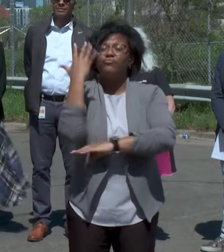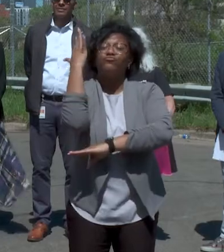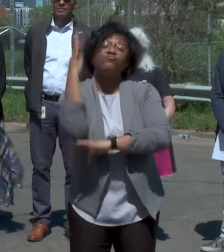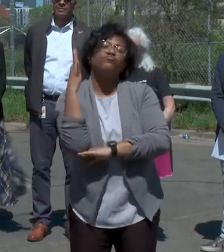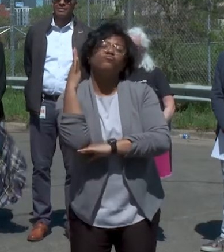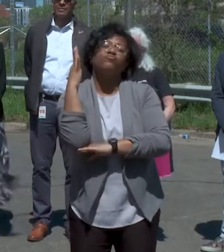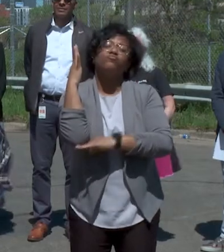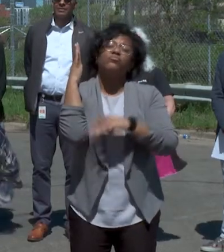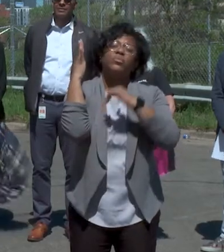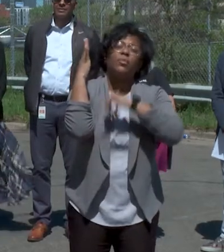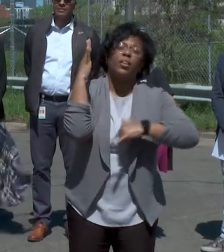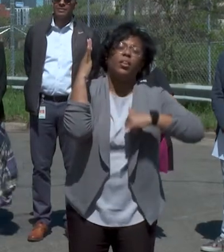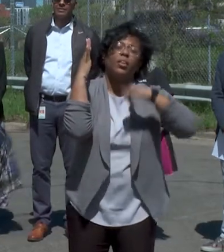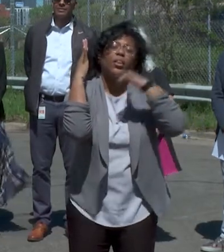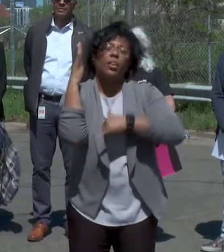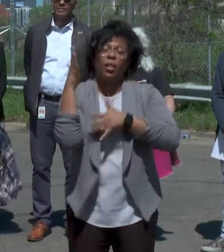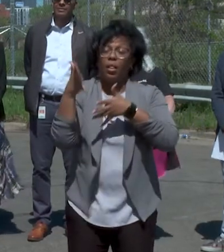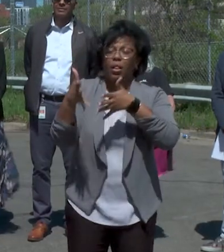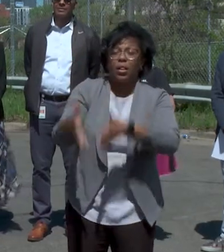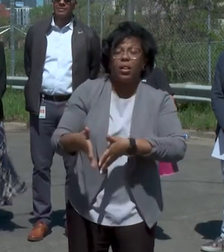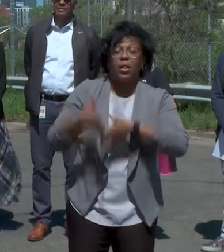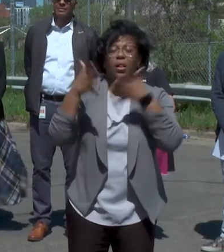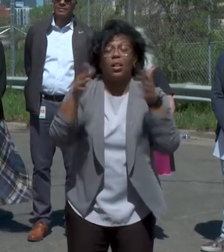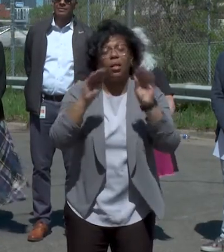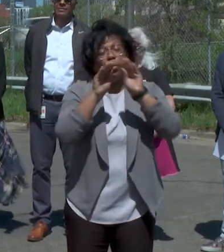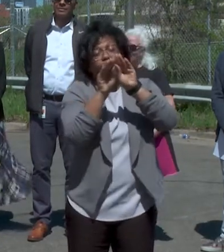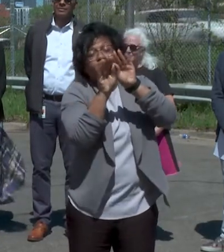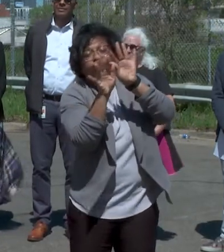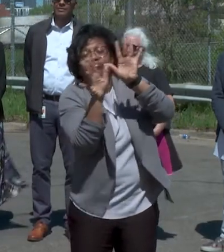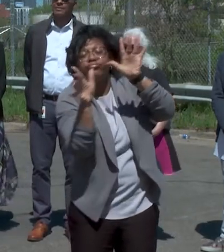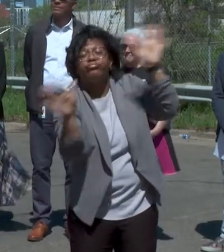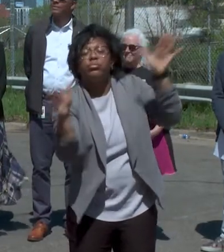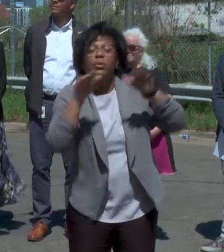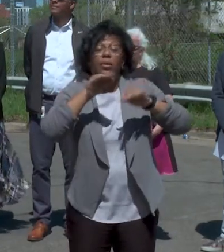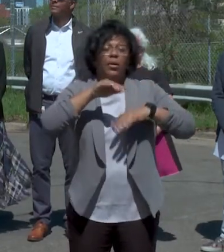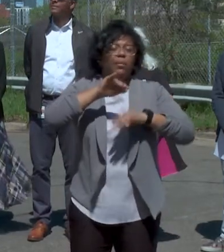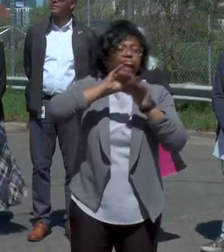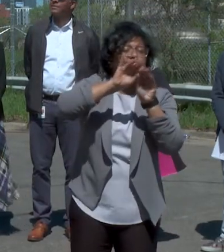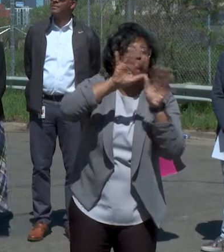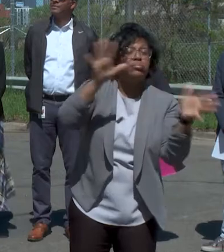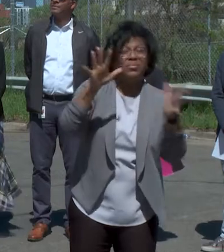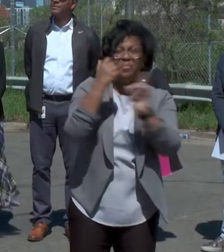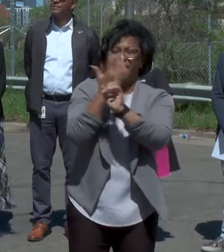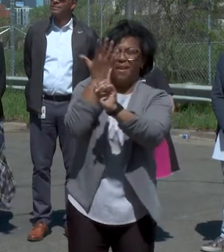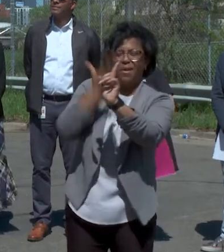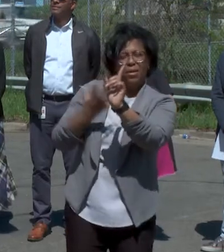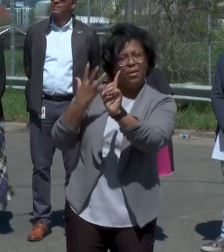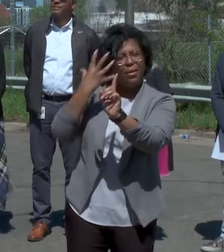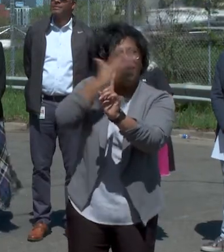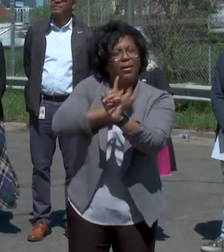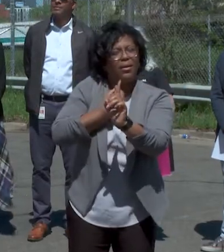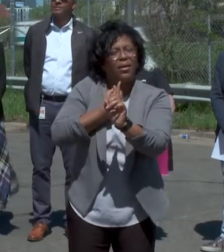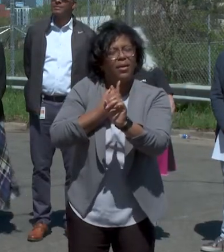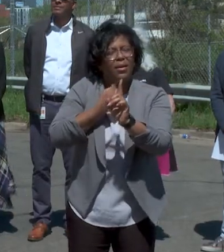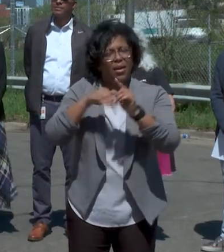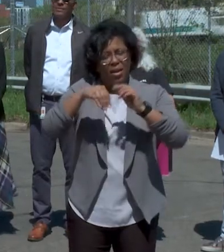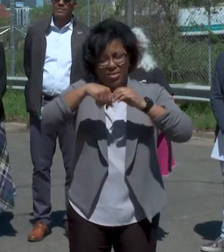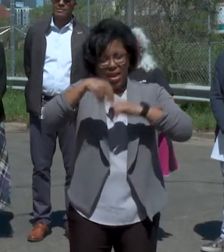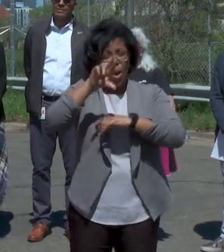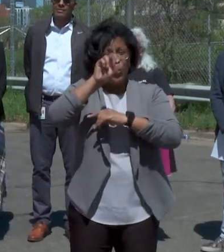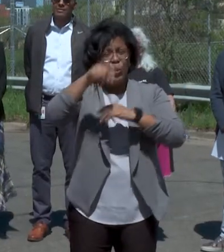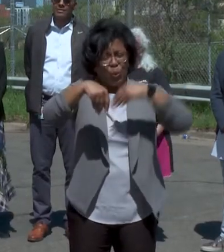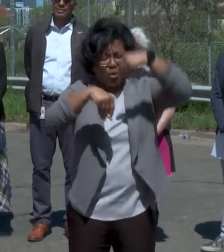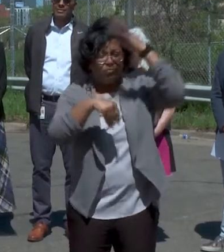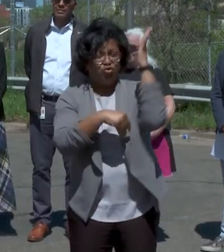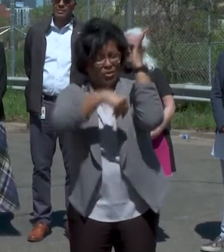sending branches into the air, making pleasant shade for all around, delving far beneath the ground, holding